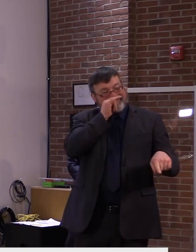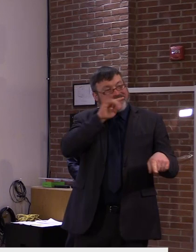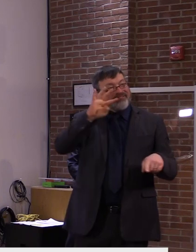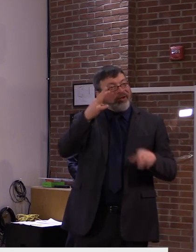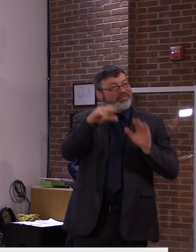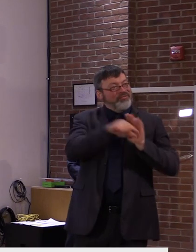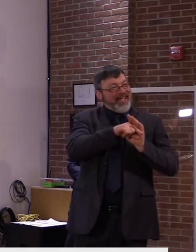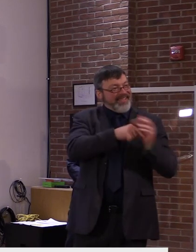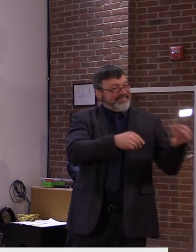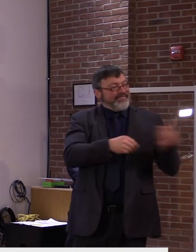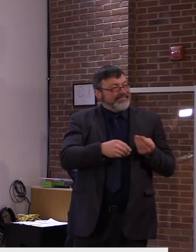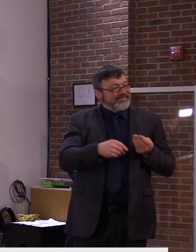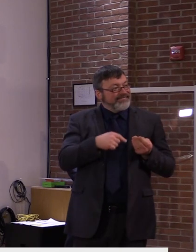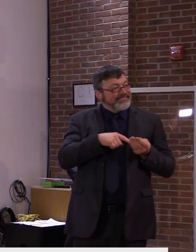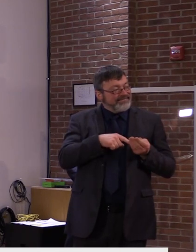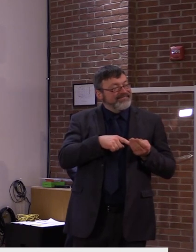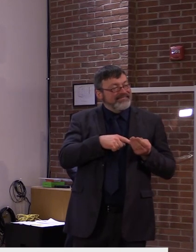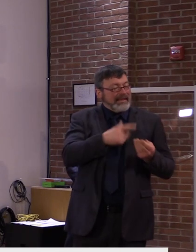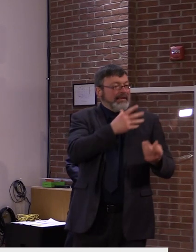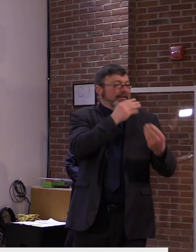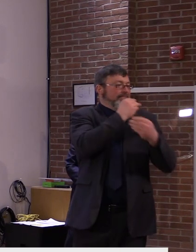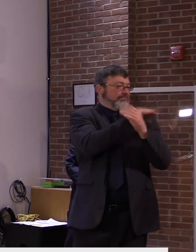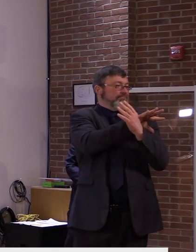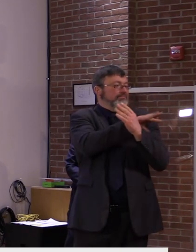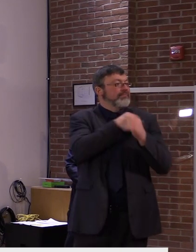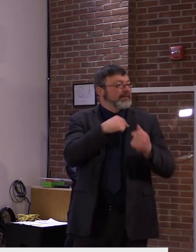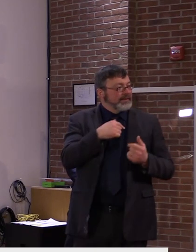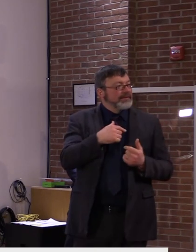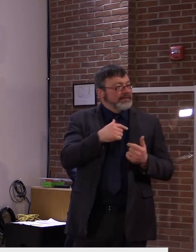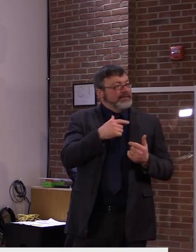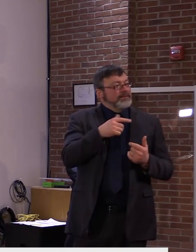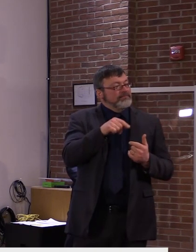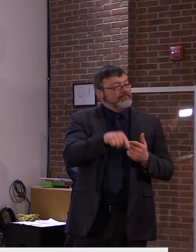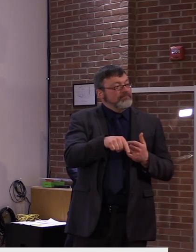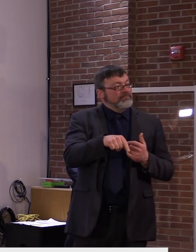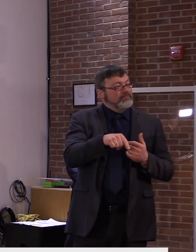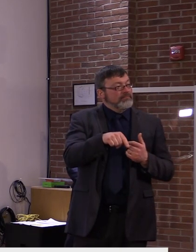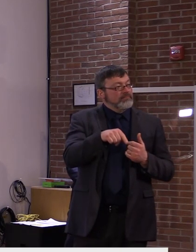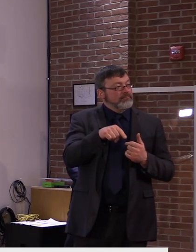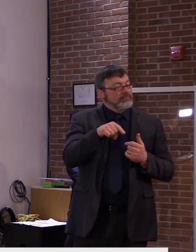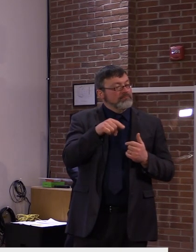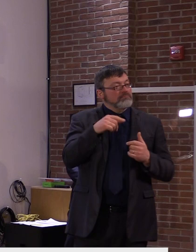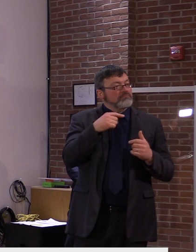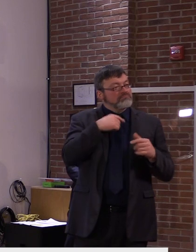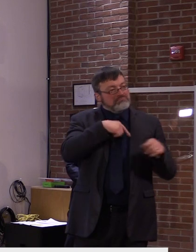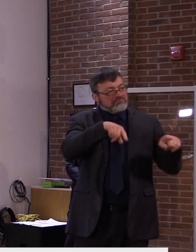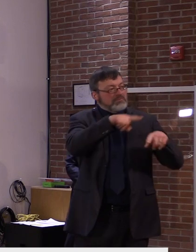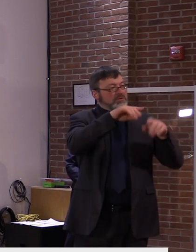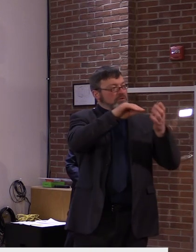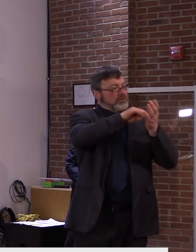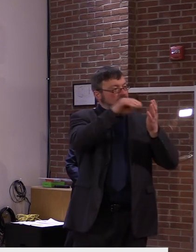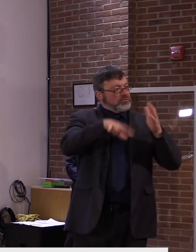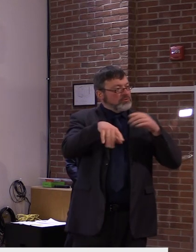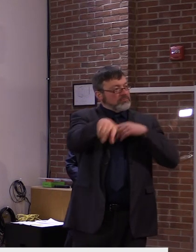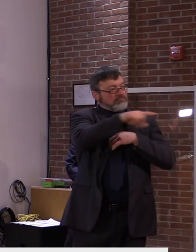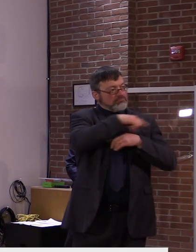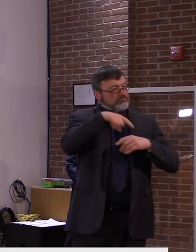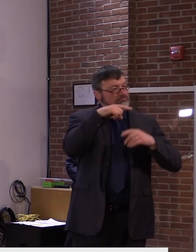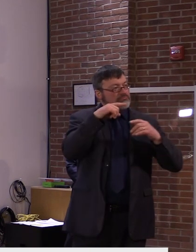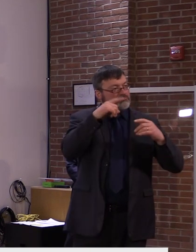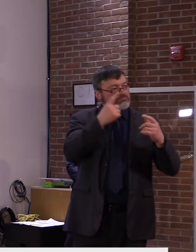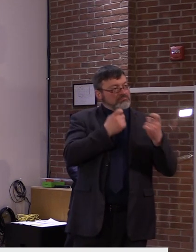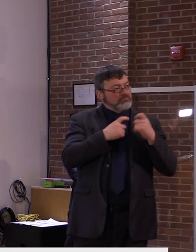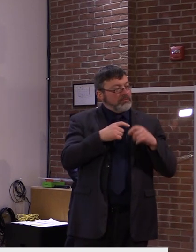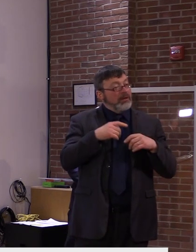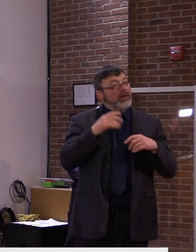a full in-person. Student's question is, when we are all back in school together, will there be more COVID